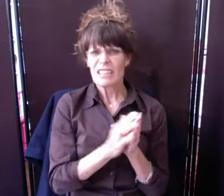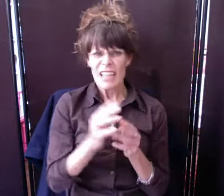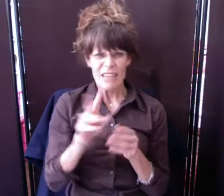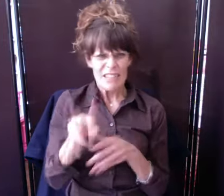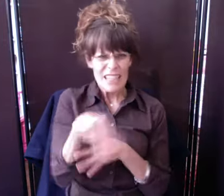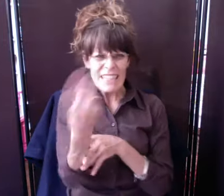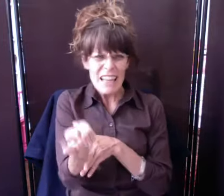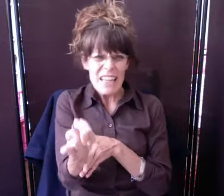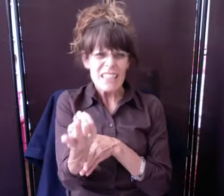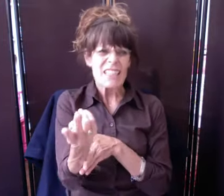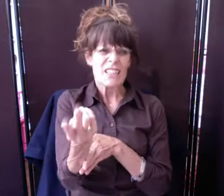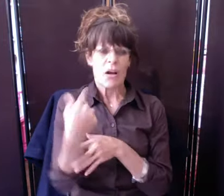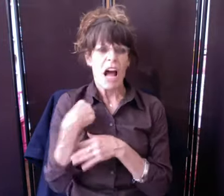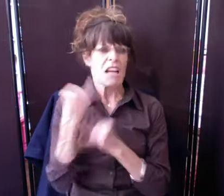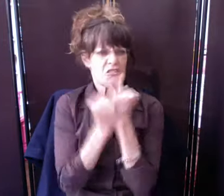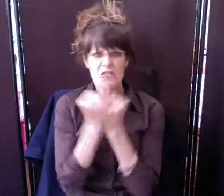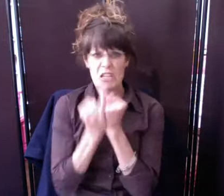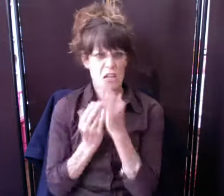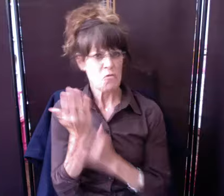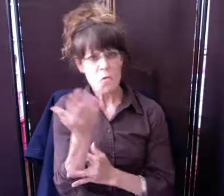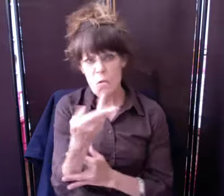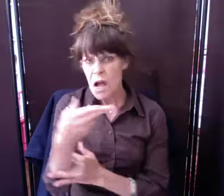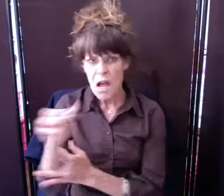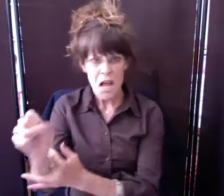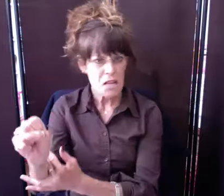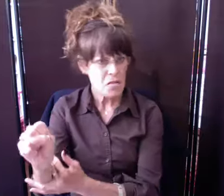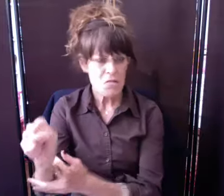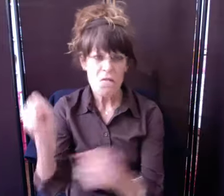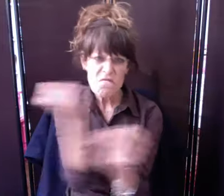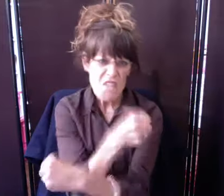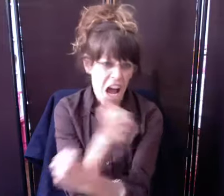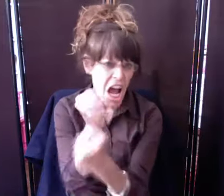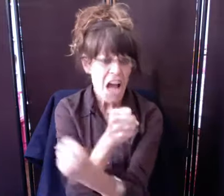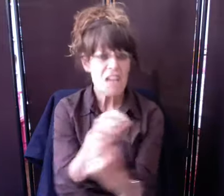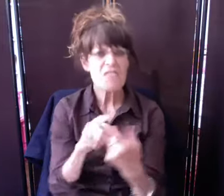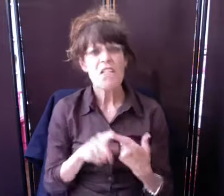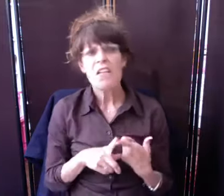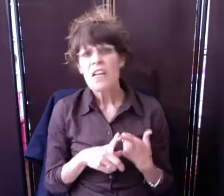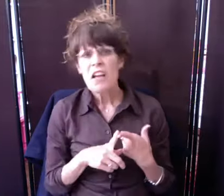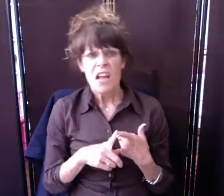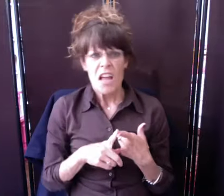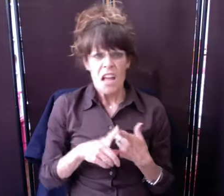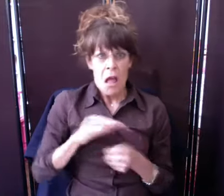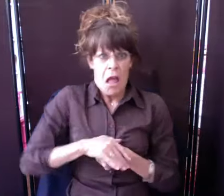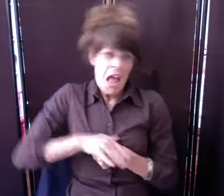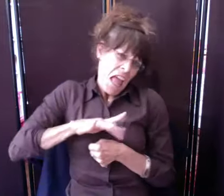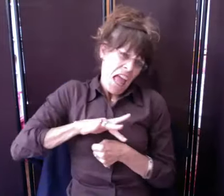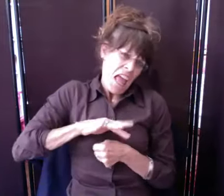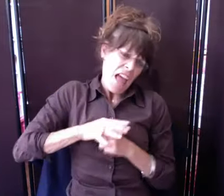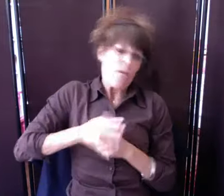I just cheated my whole way through high school. I'm getting in a lot of fights now, and my anger is snapping off even worse. And